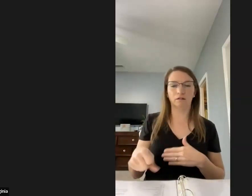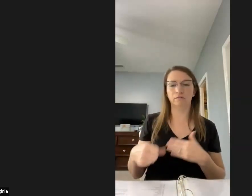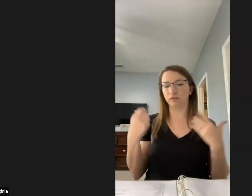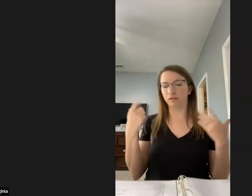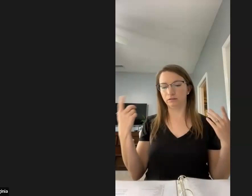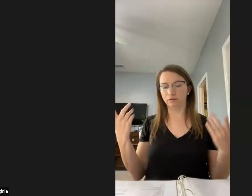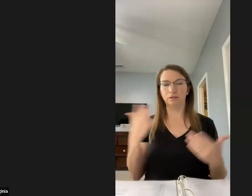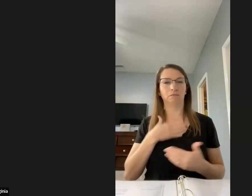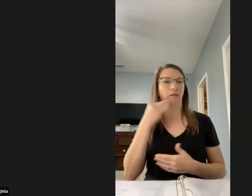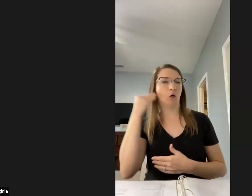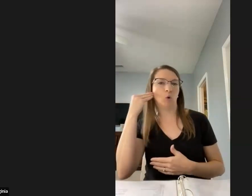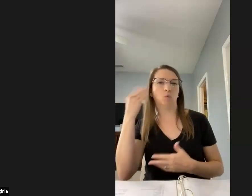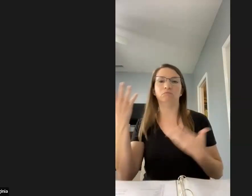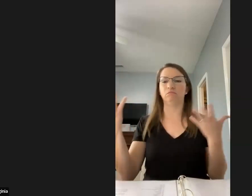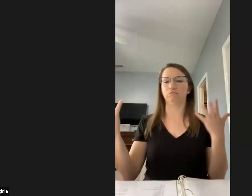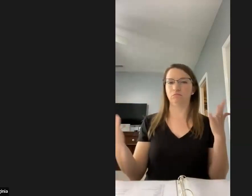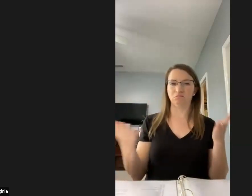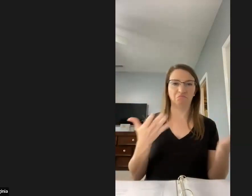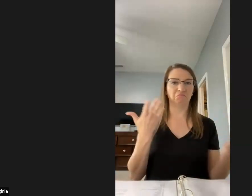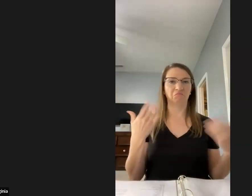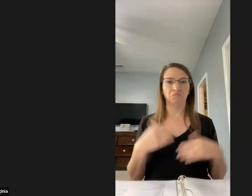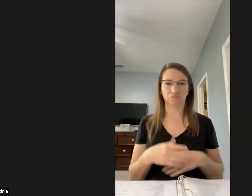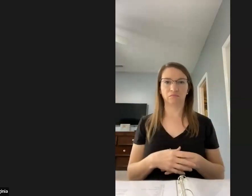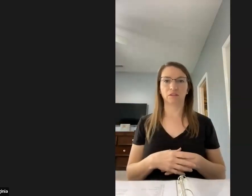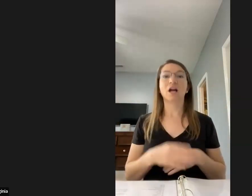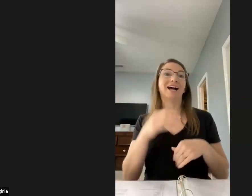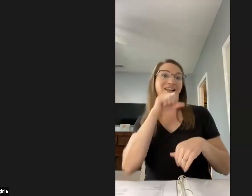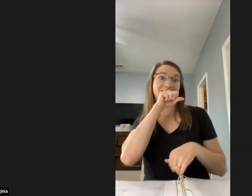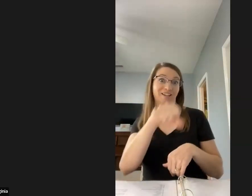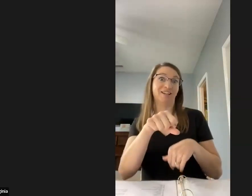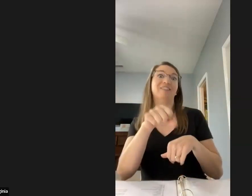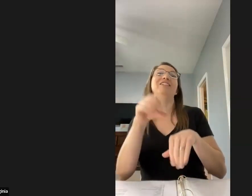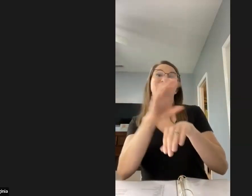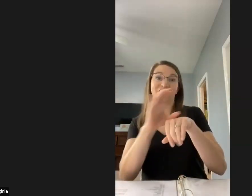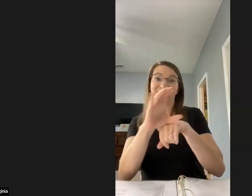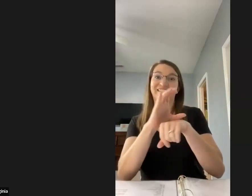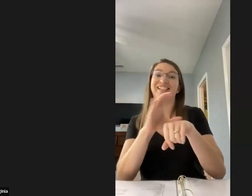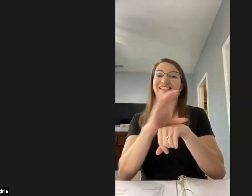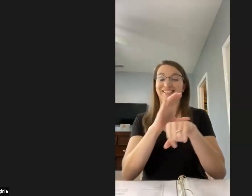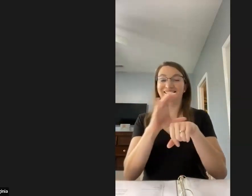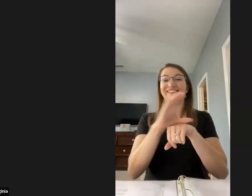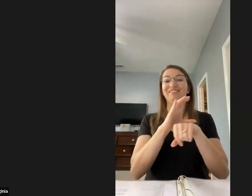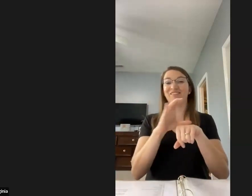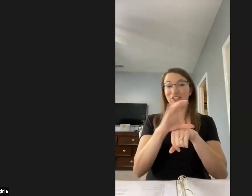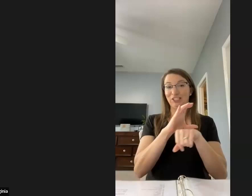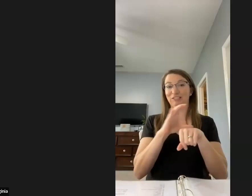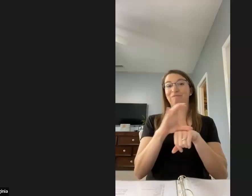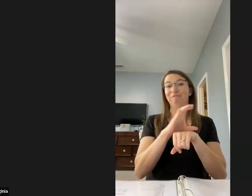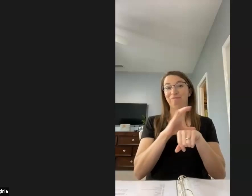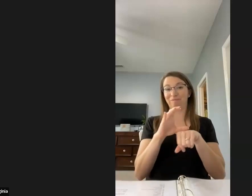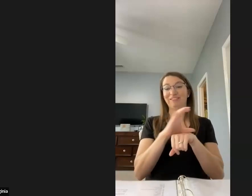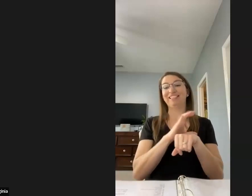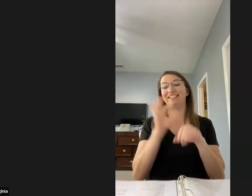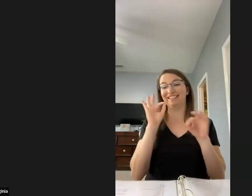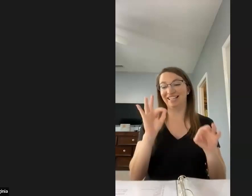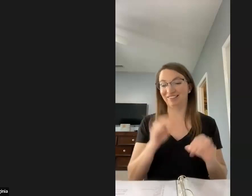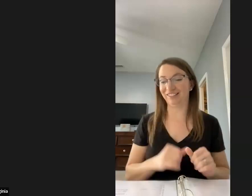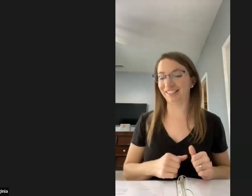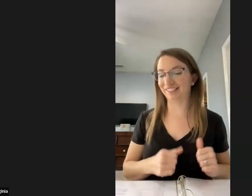love my home. I love chocolate. Yes. Very good. Exactly. That's